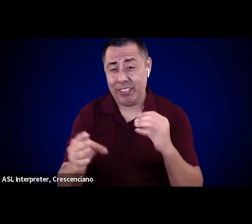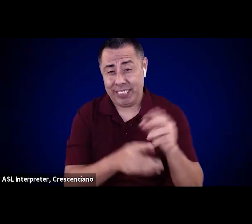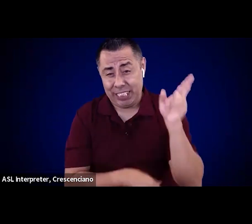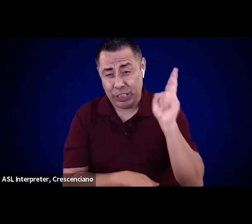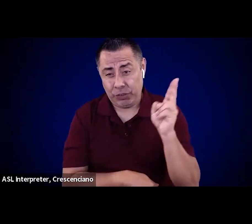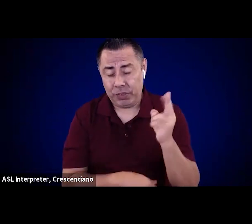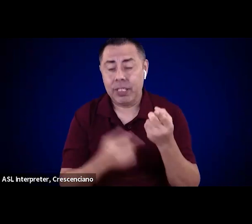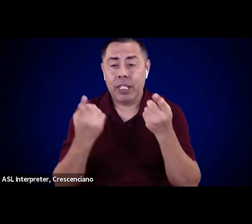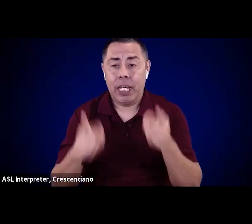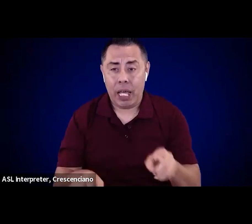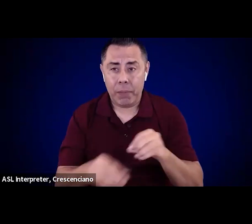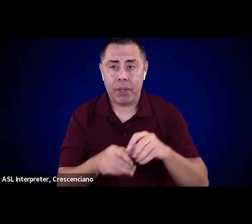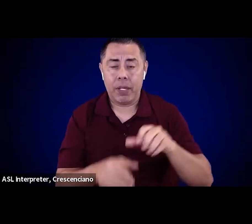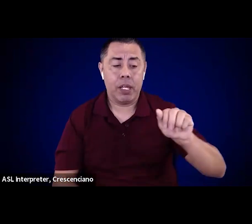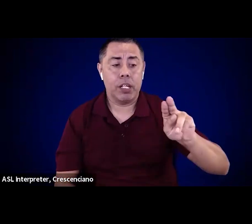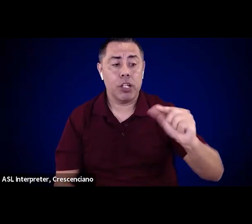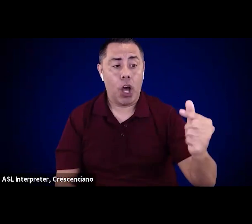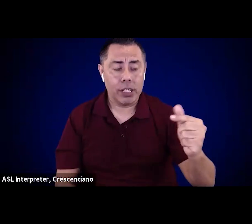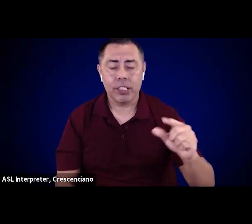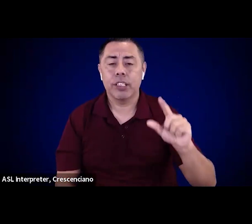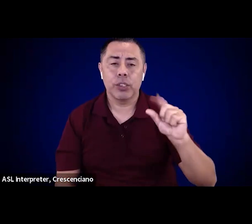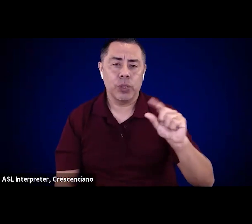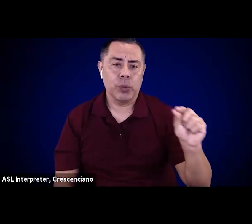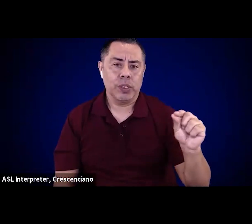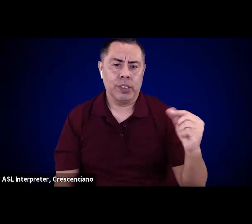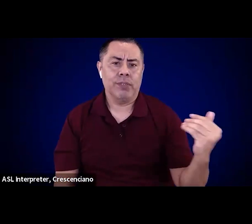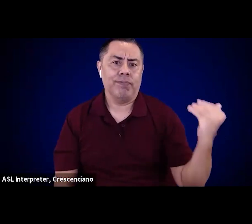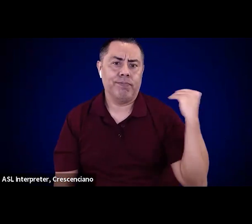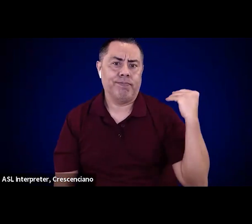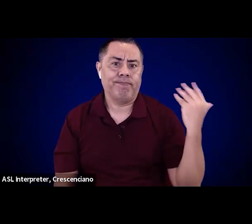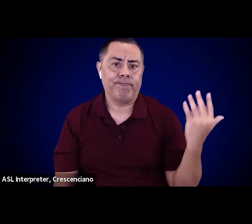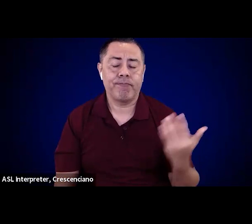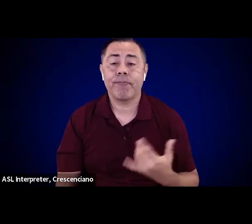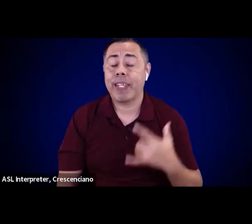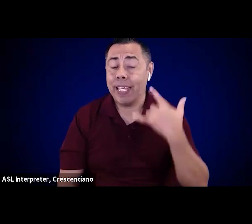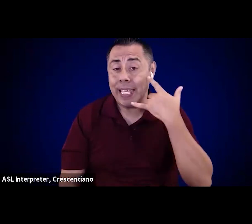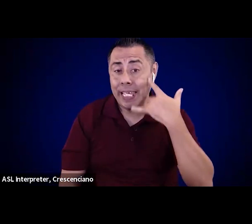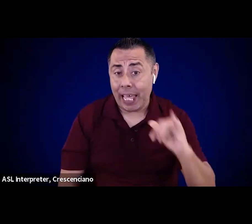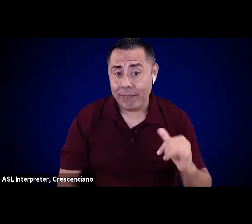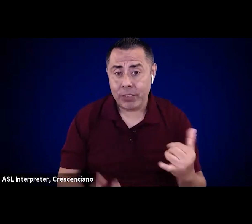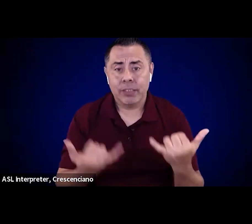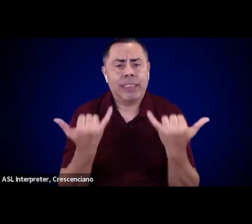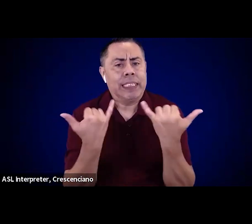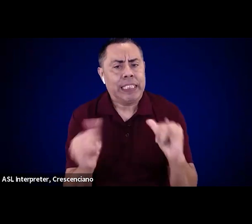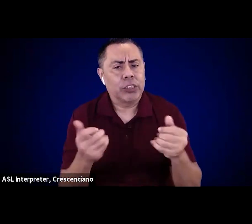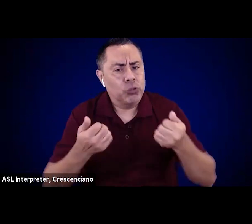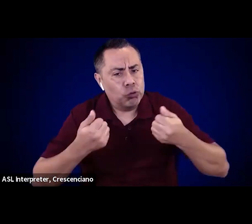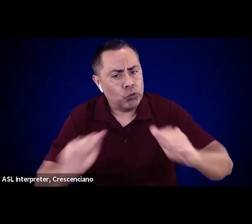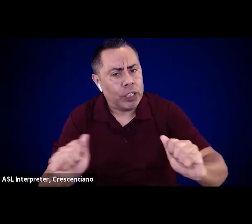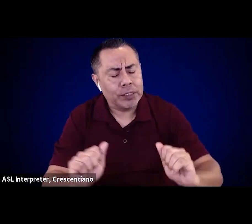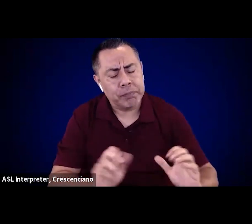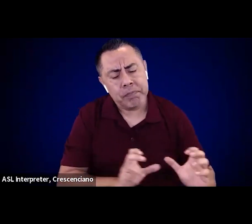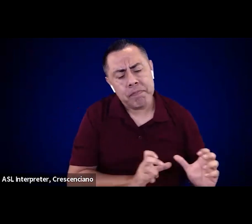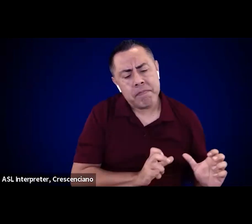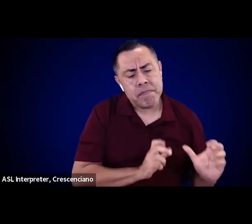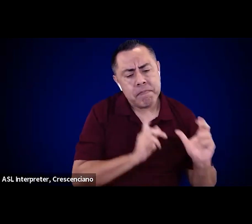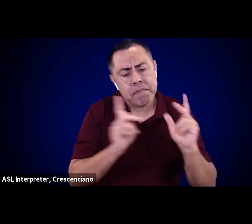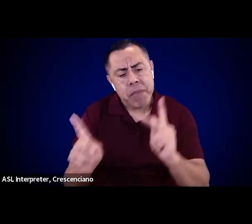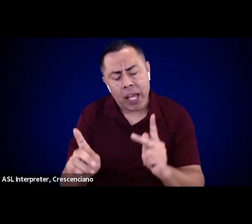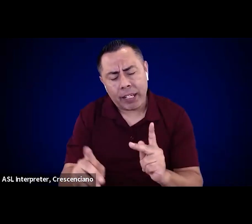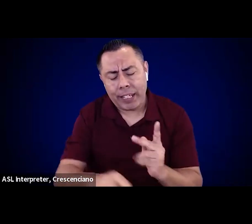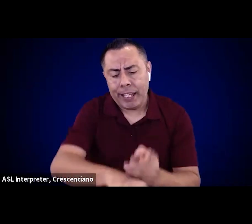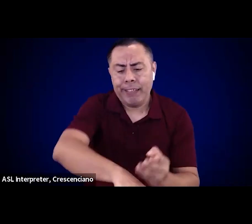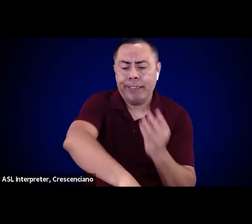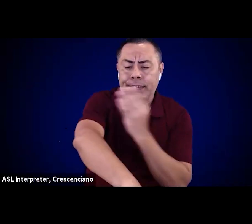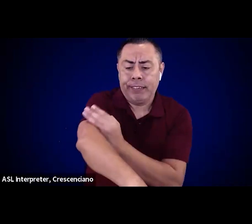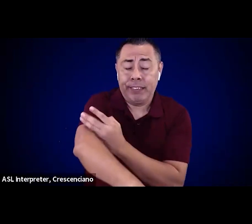2020. California will be recovering from these disasters for the next decade